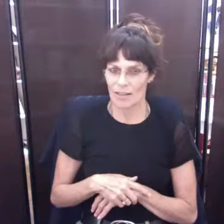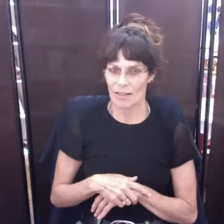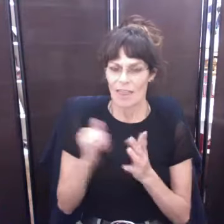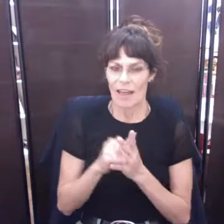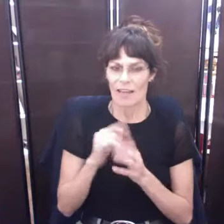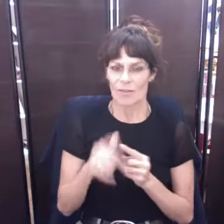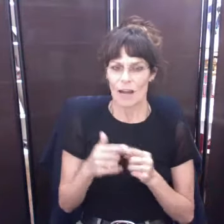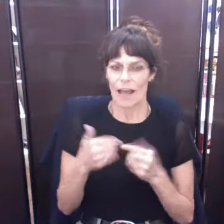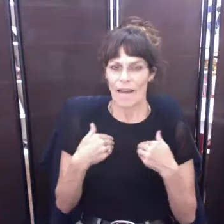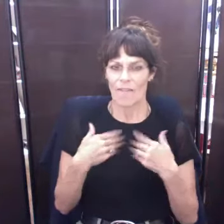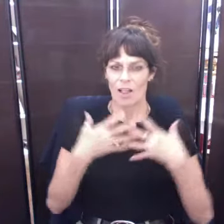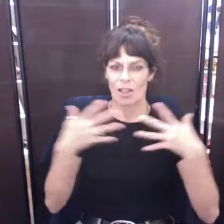trouble. Hi, my husband.